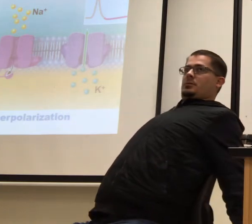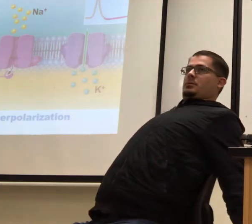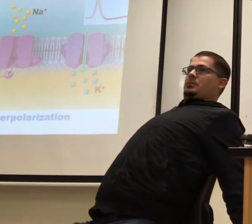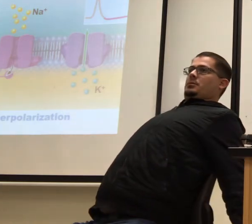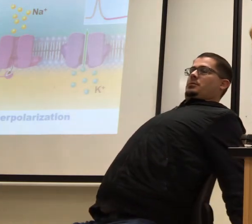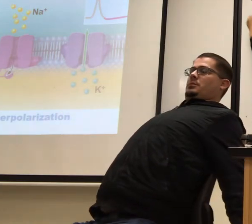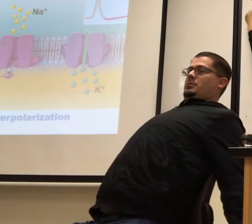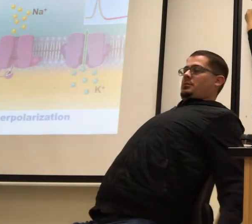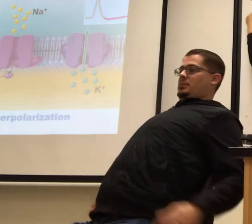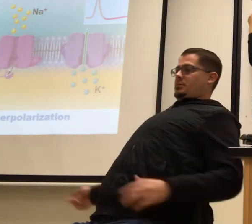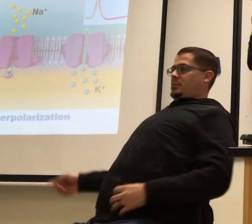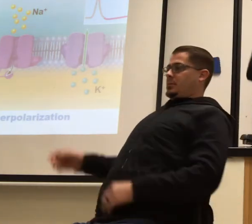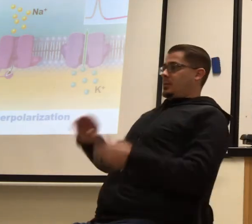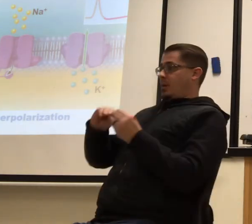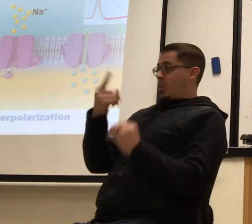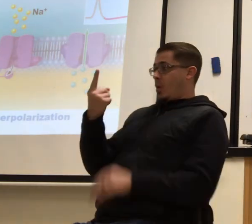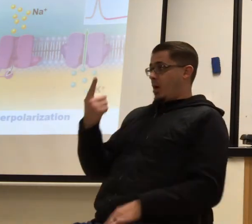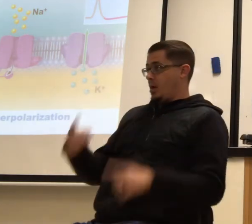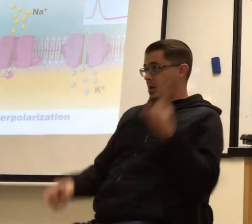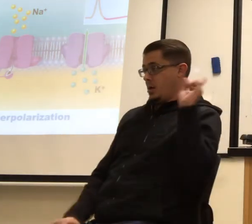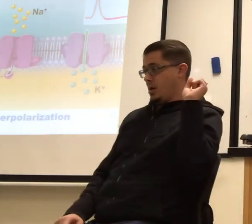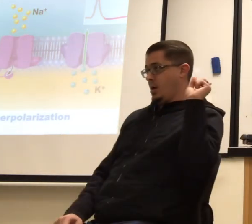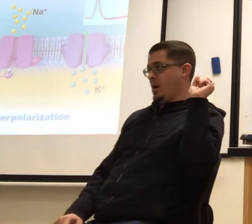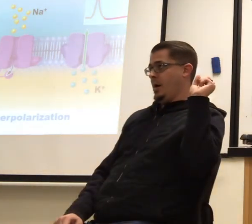Where I point at number 1,